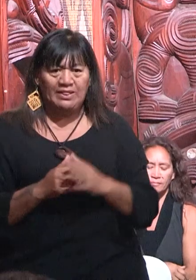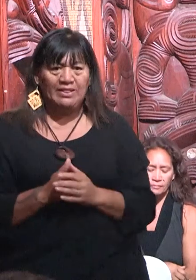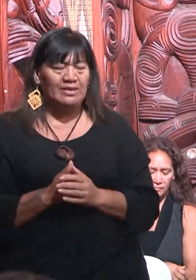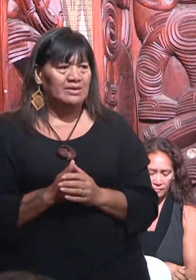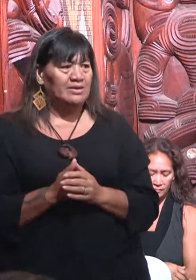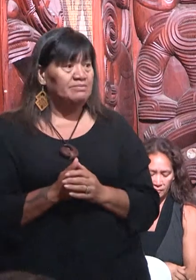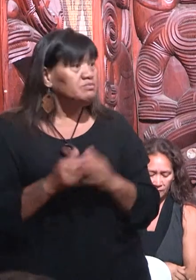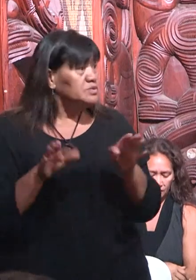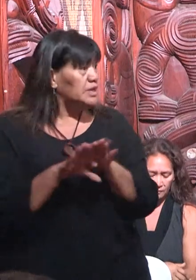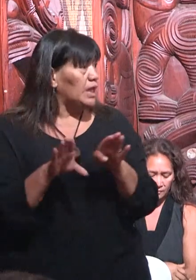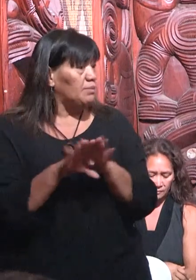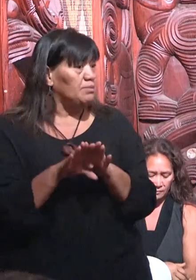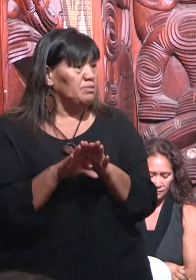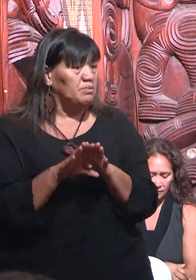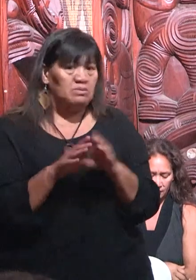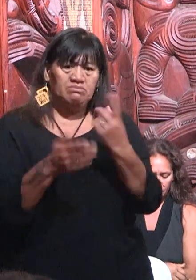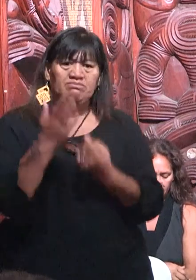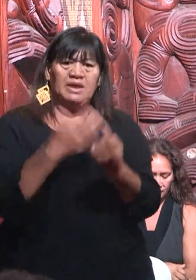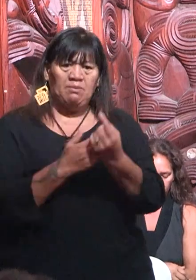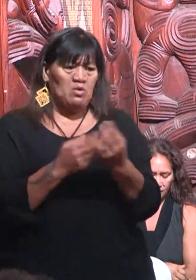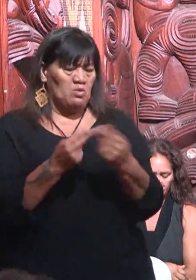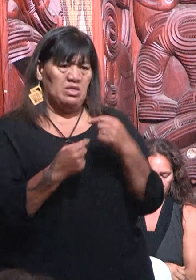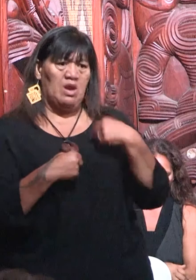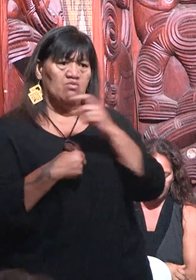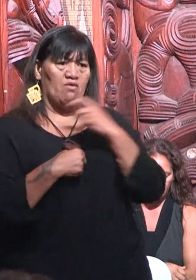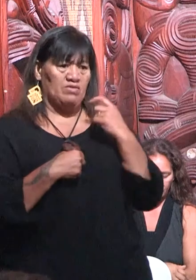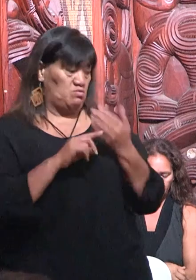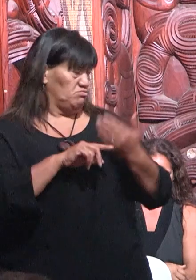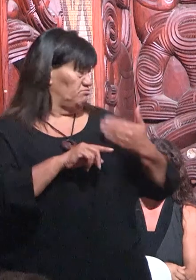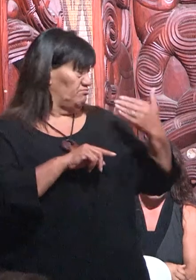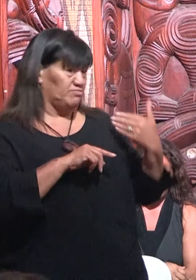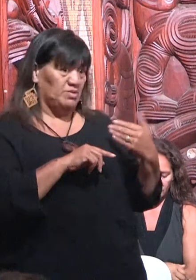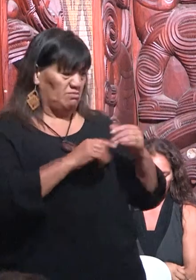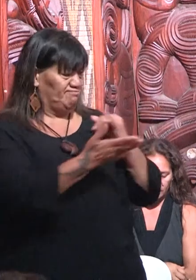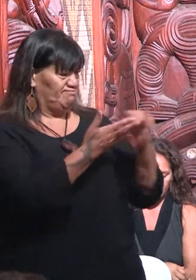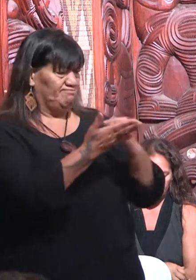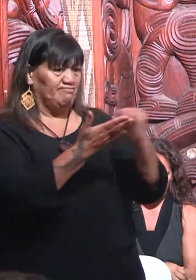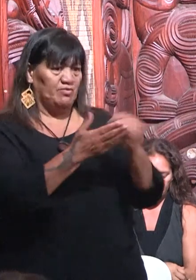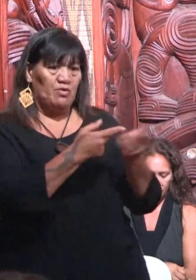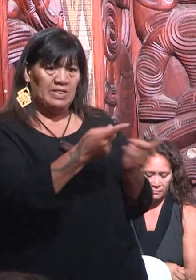in the same way, they persecuted the prophets who were before you."